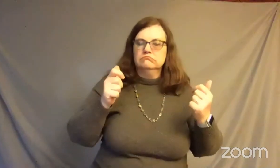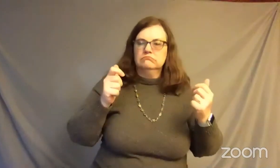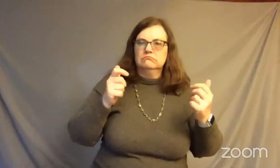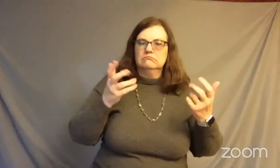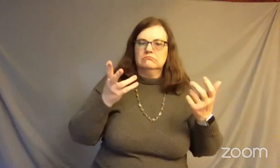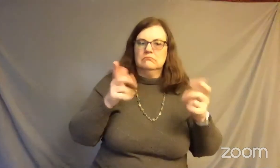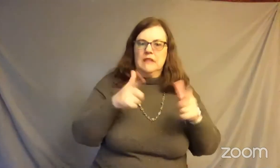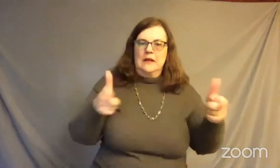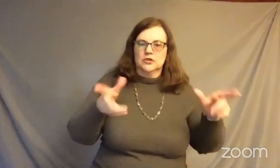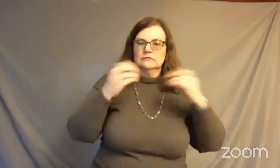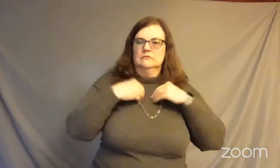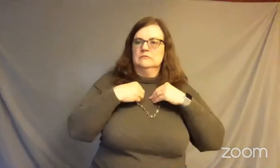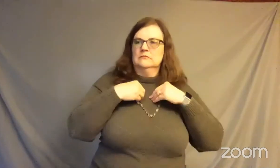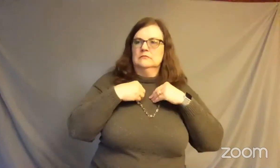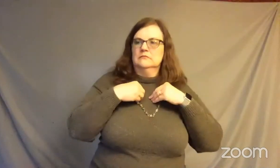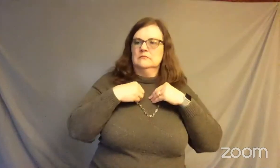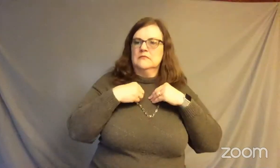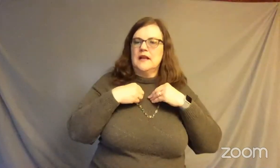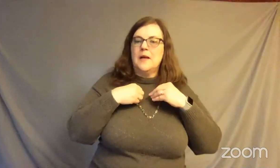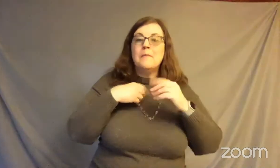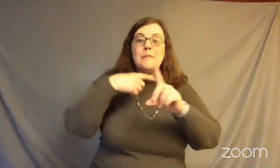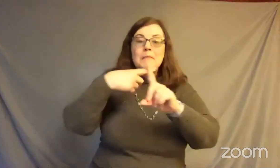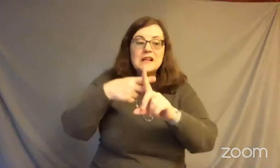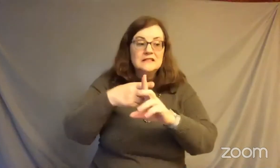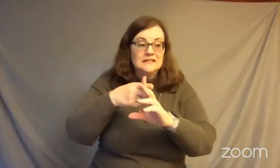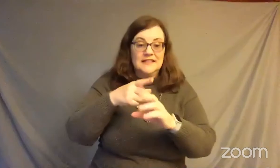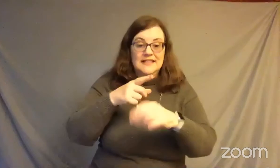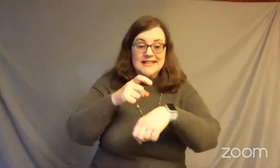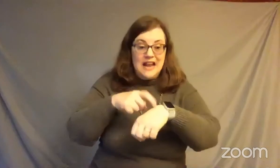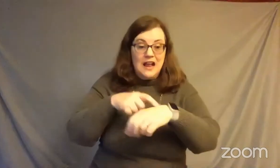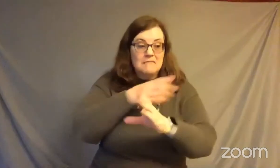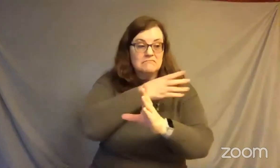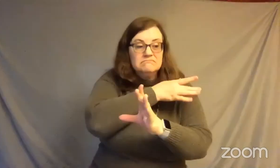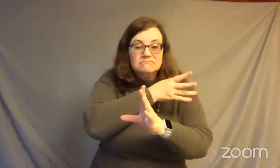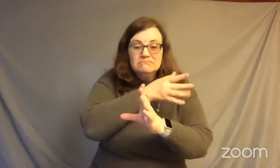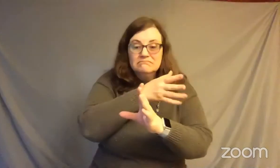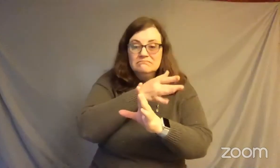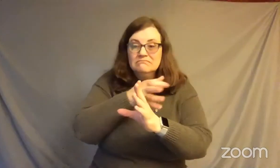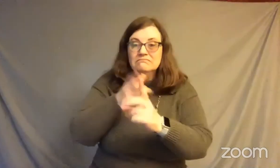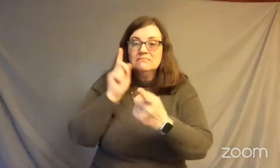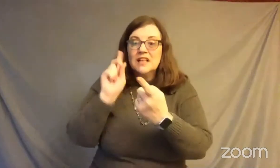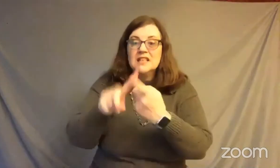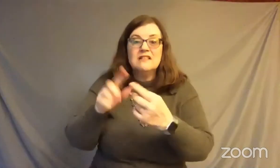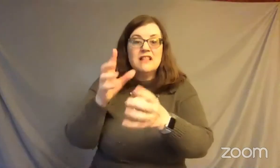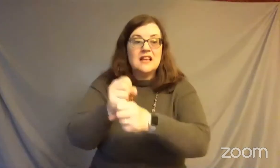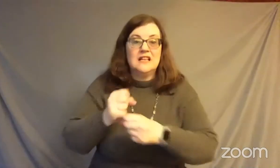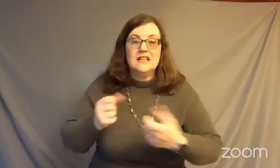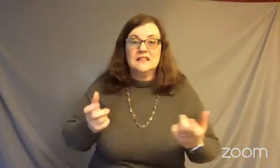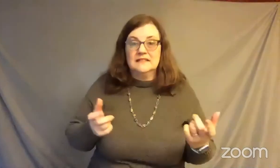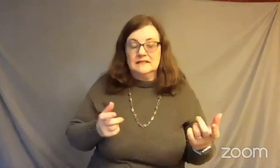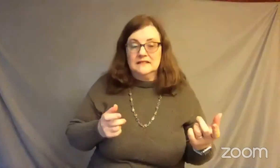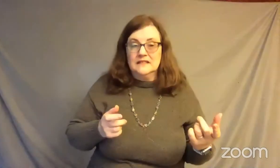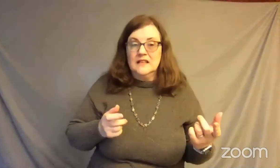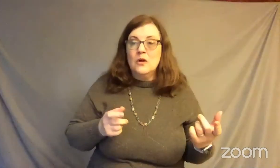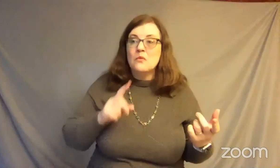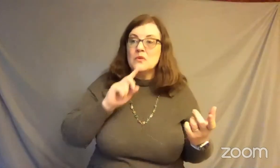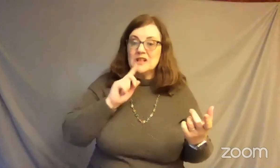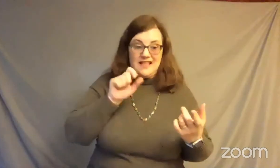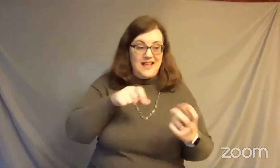A cochlear implant will not immediately resolve the issue of not hearing the spoken language. And it could